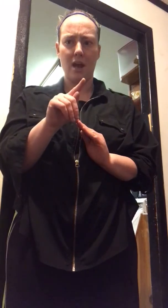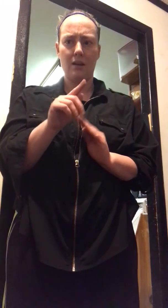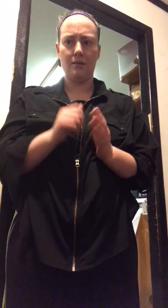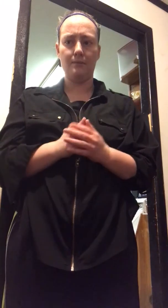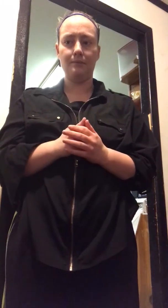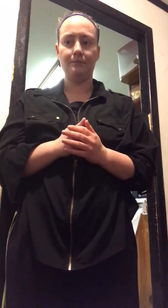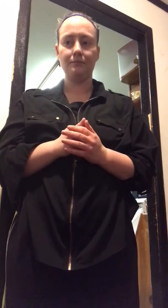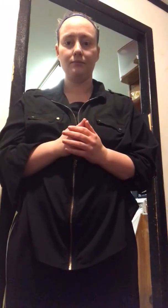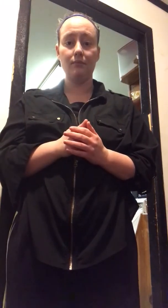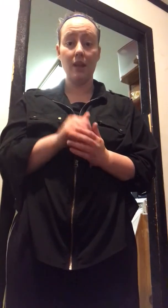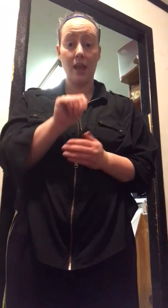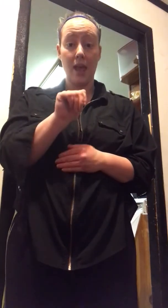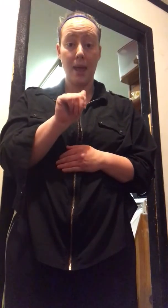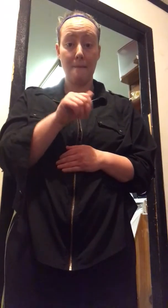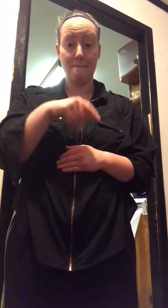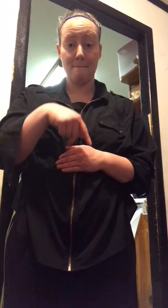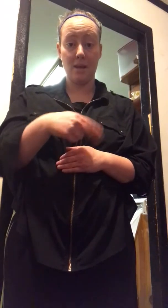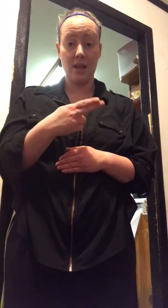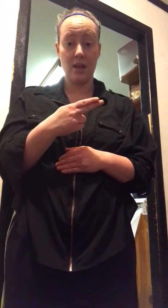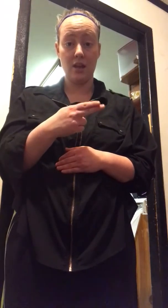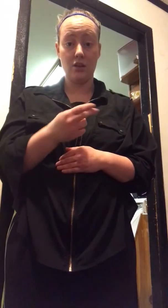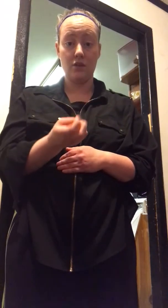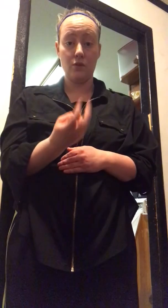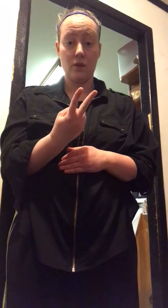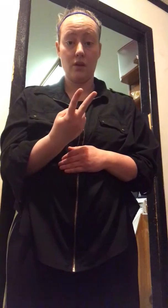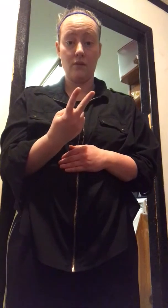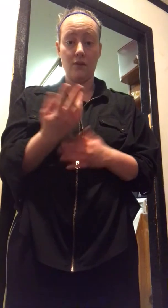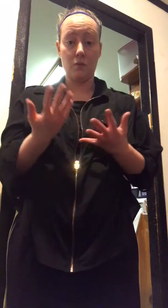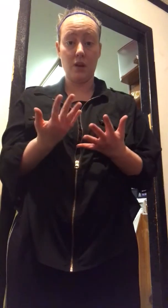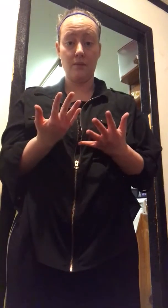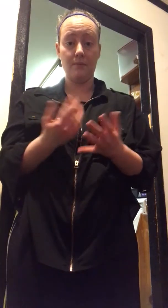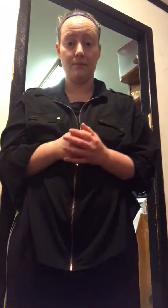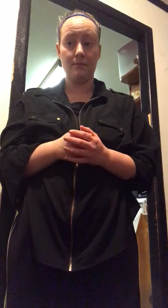A pH of 12 would be Basic.